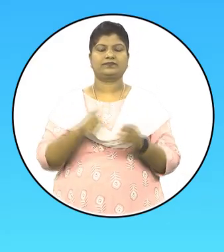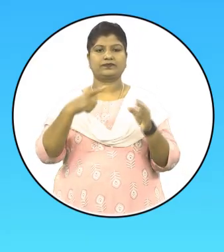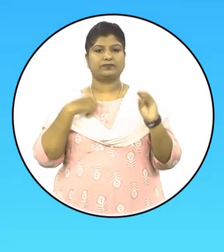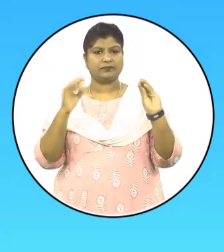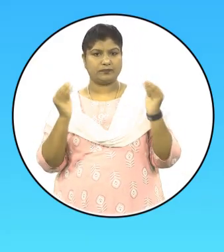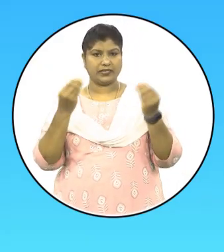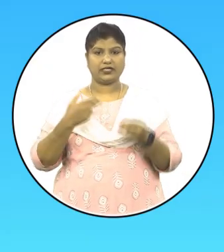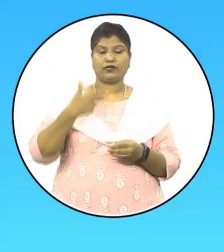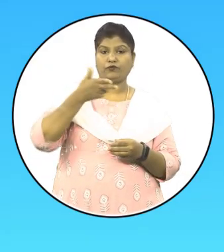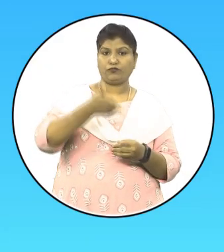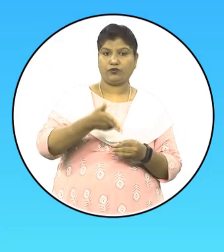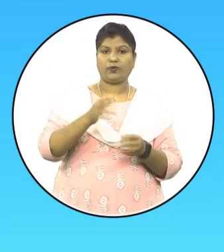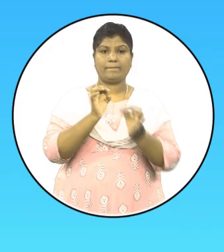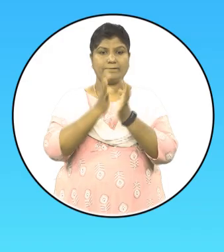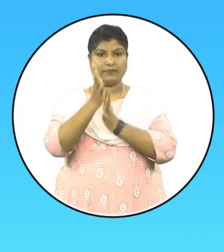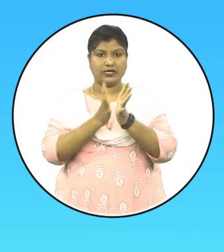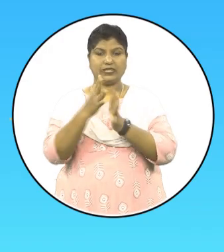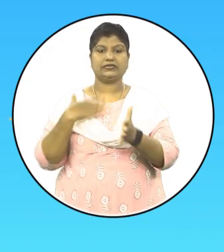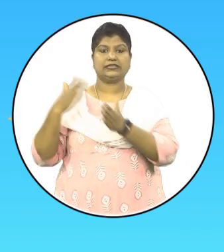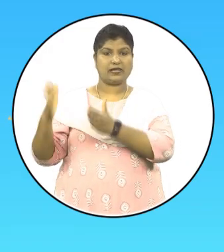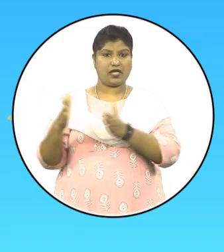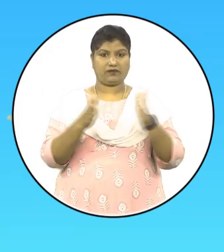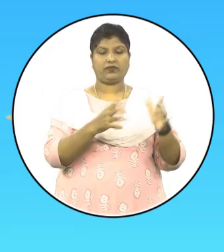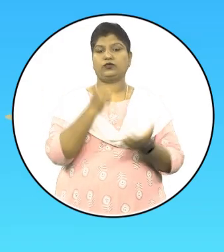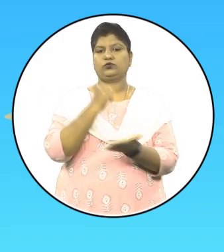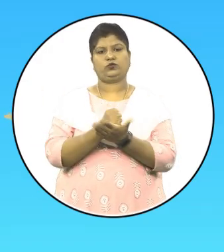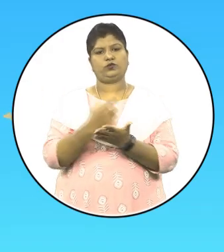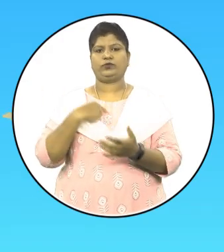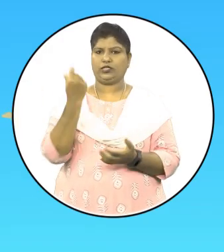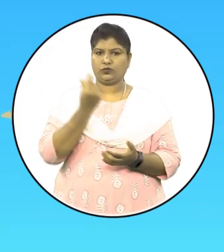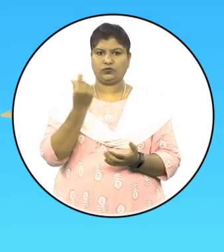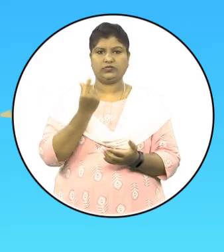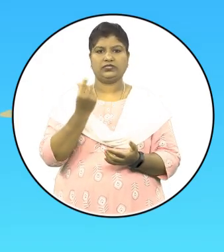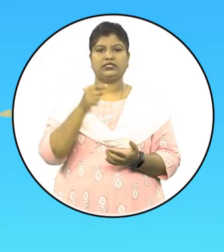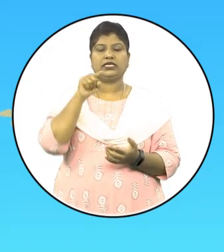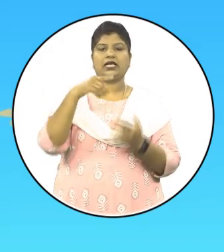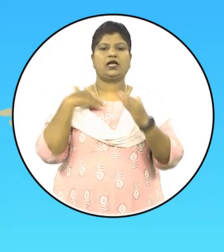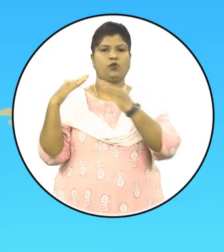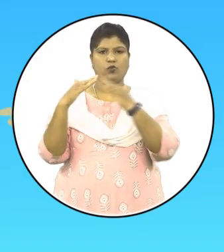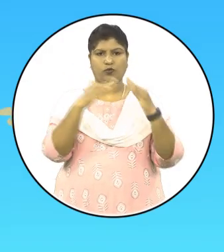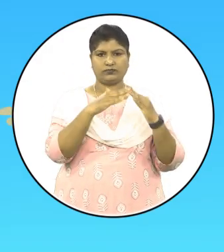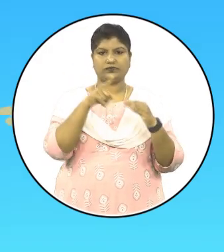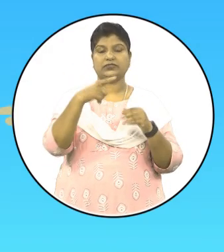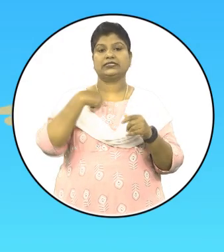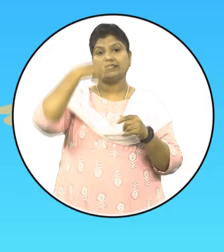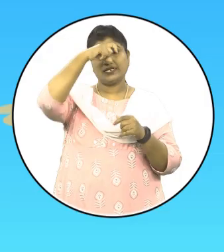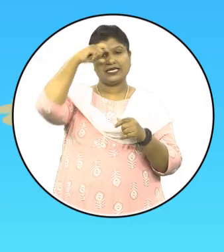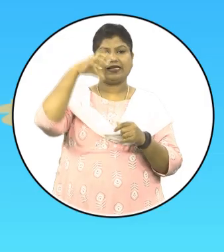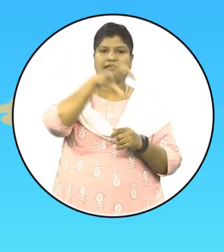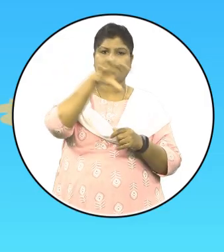Better fuel burning equipment should be used in homes and